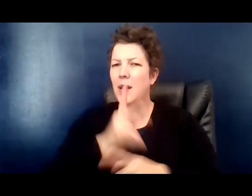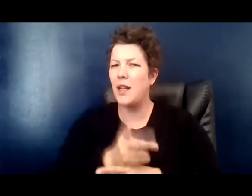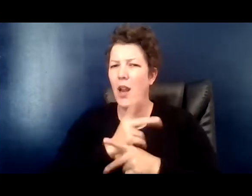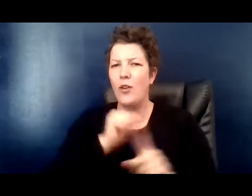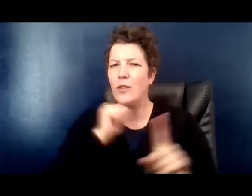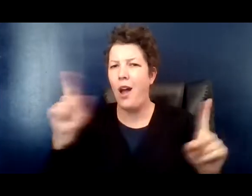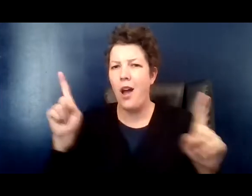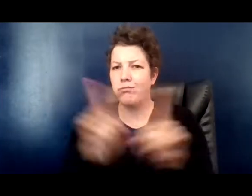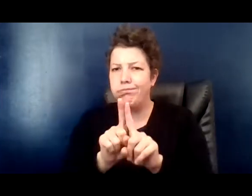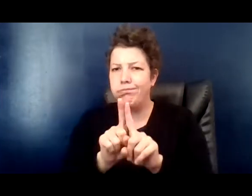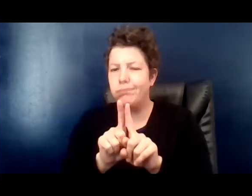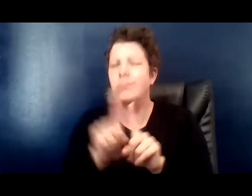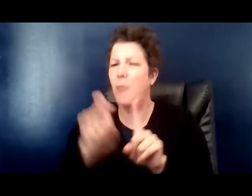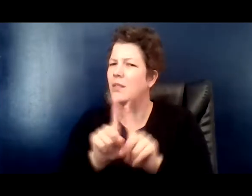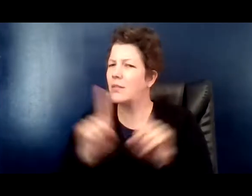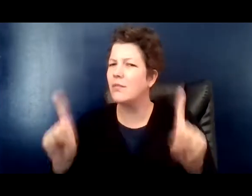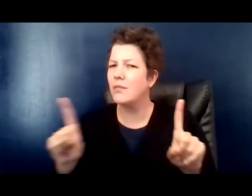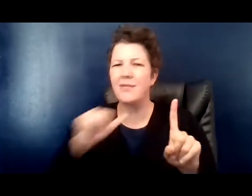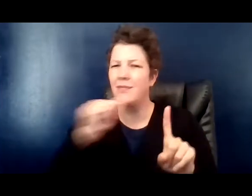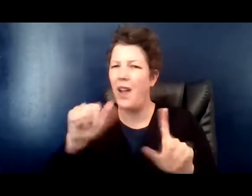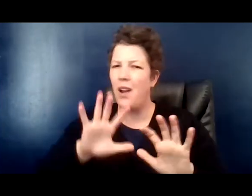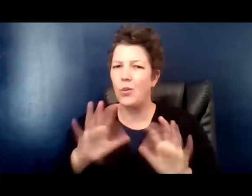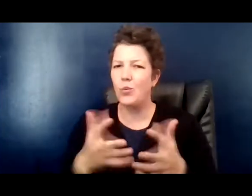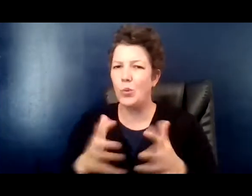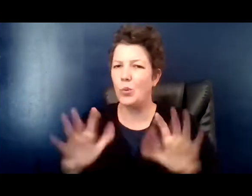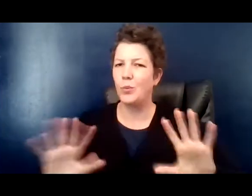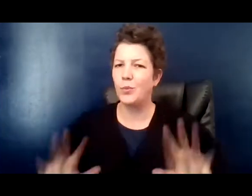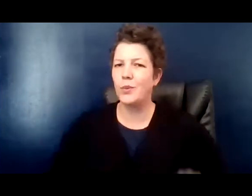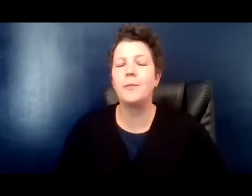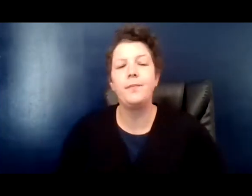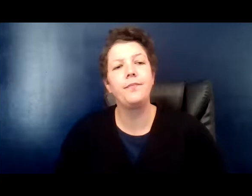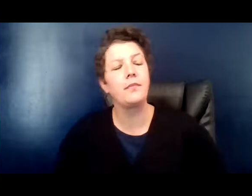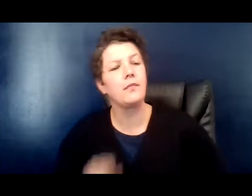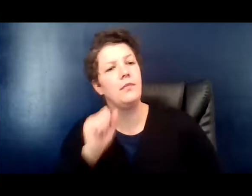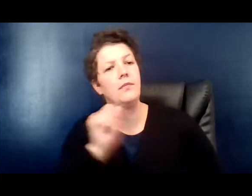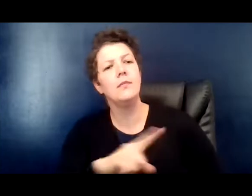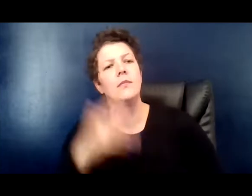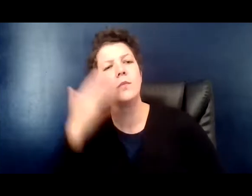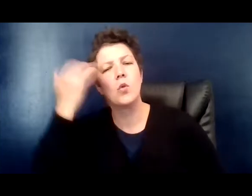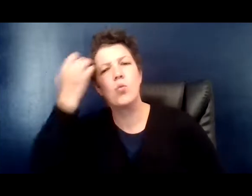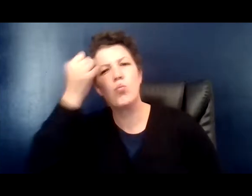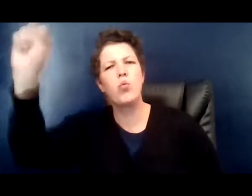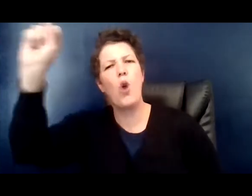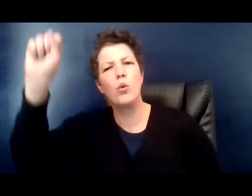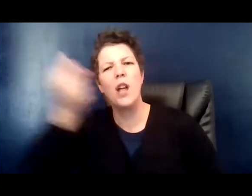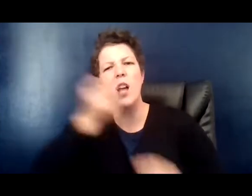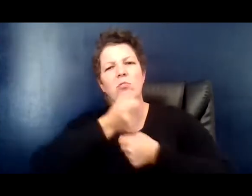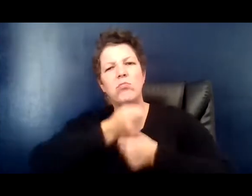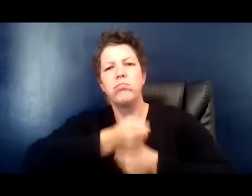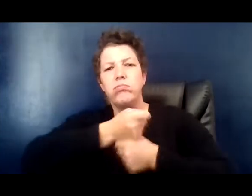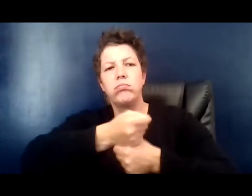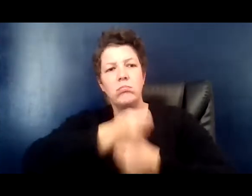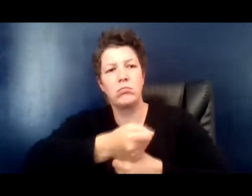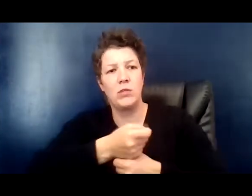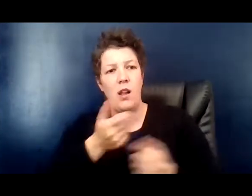groups. Sarah, final question. What role, if any, did protests and other political pressures play in your decision to